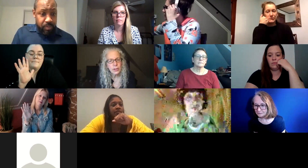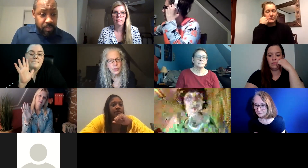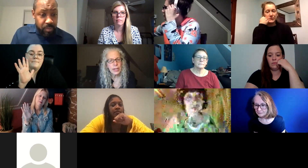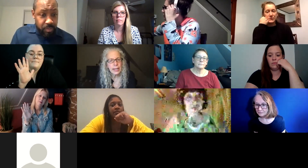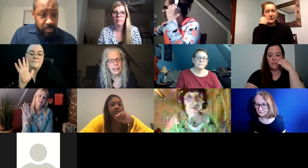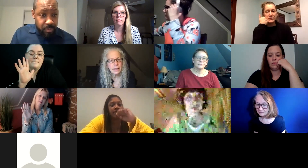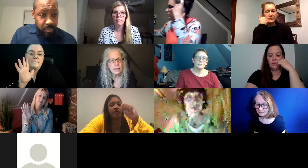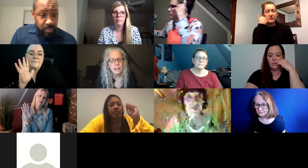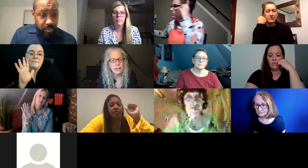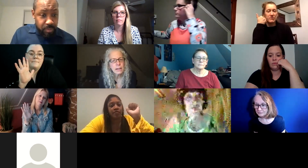saying yes?